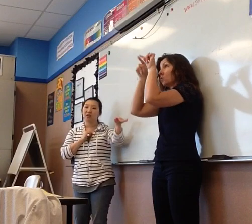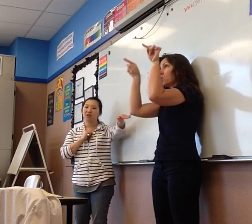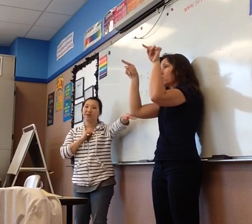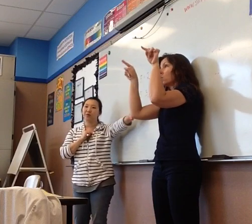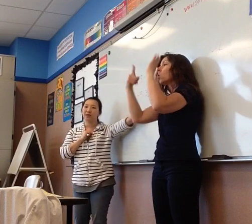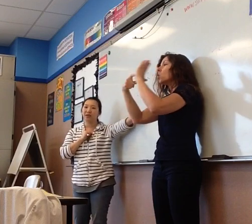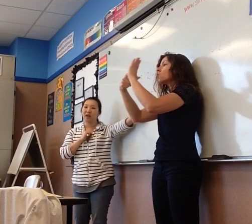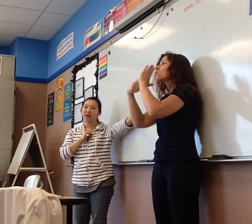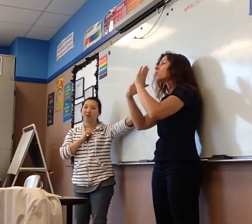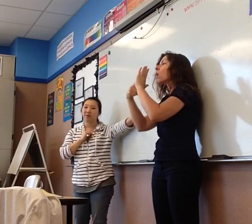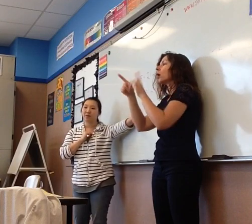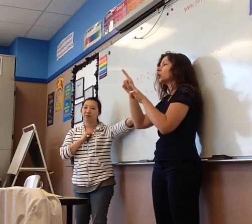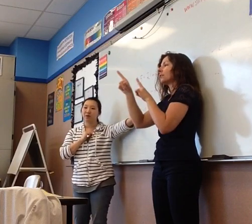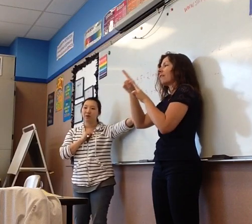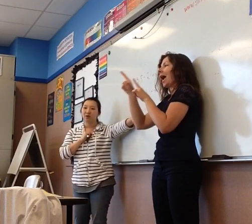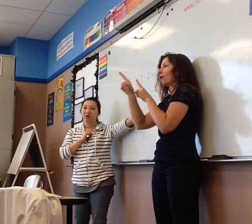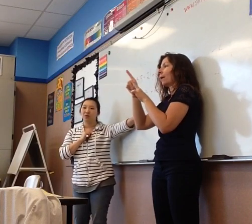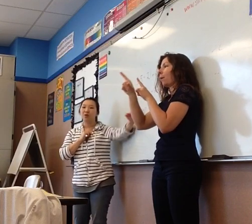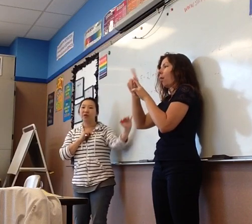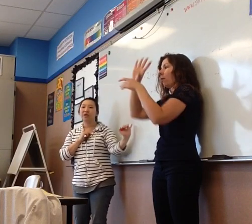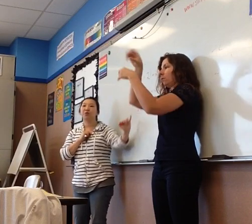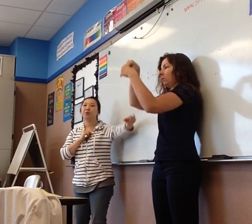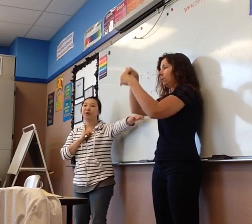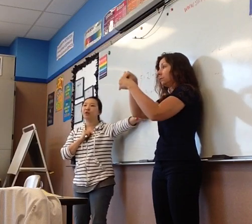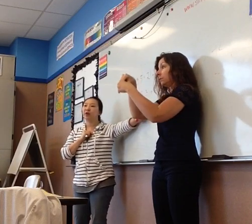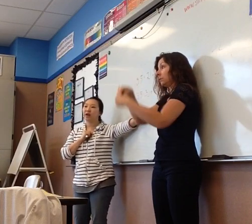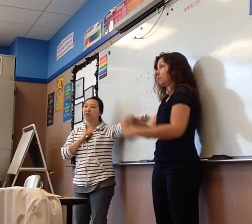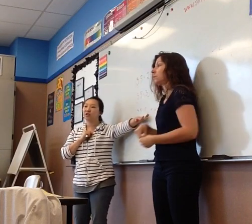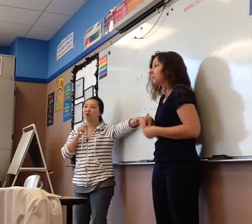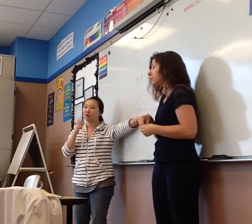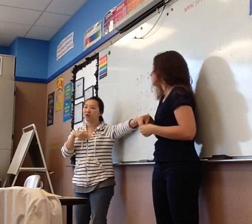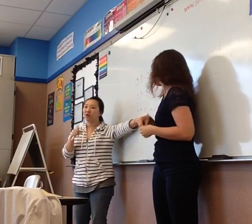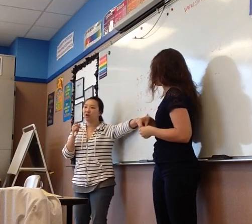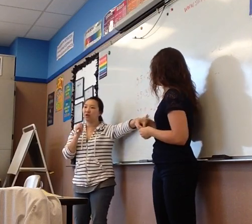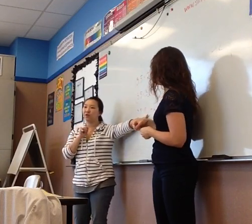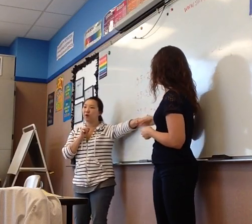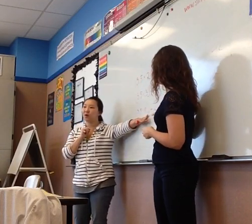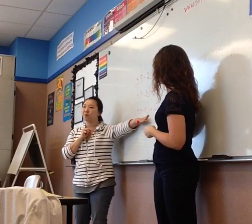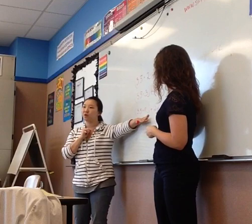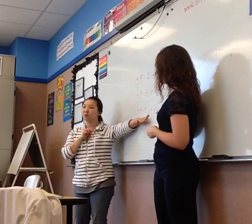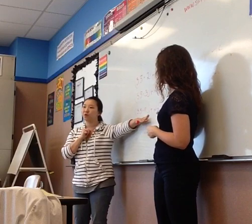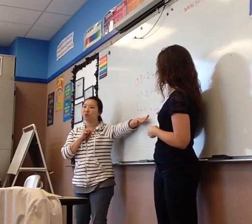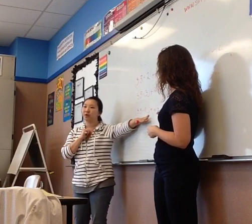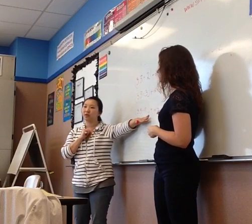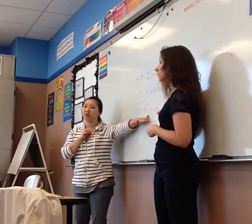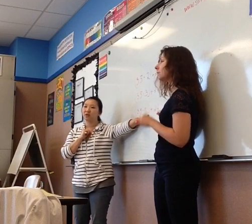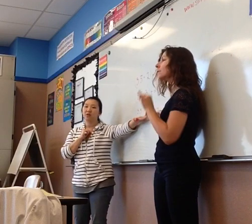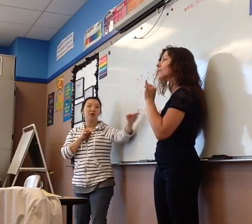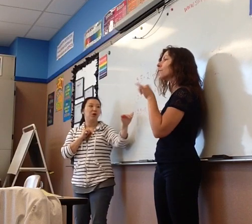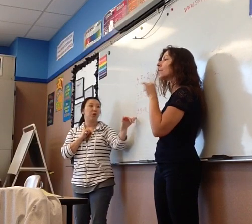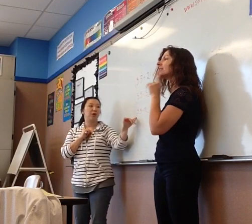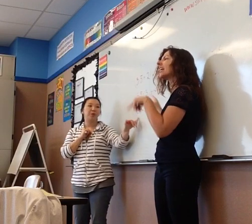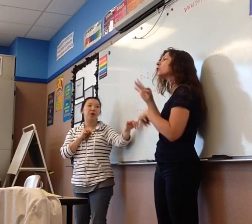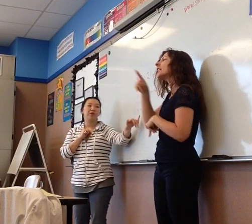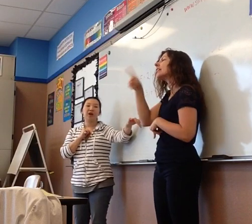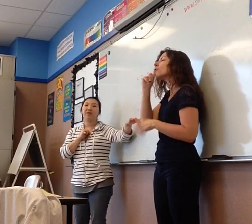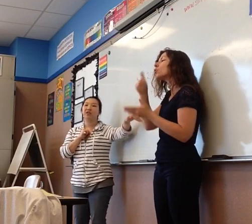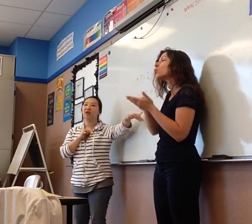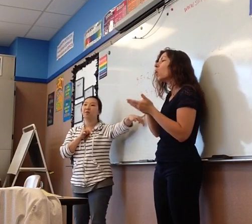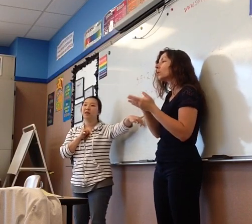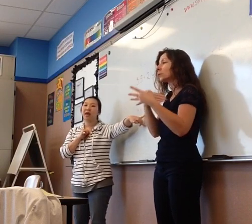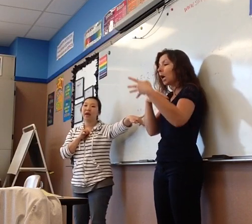inside. Does everyone see that? So this would be your answer if you had a multiple choice.